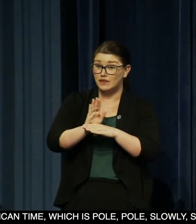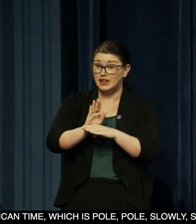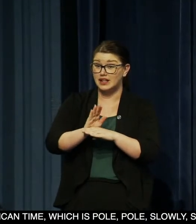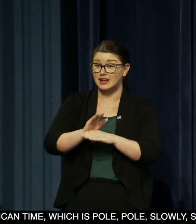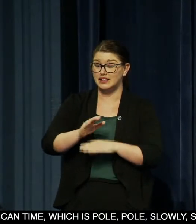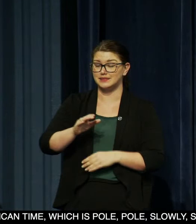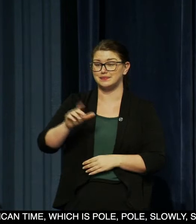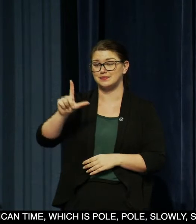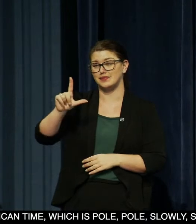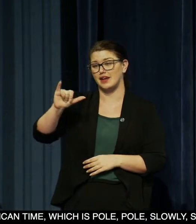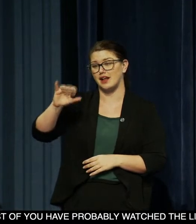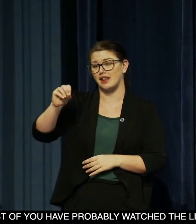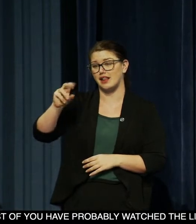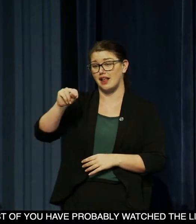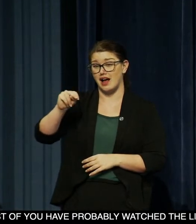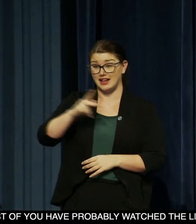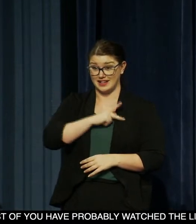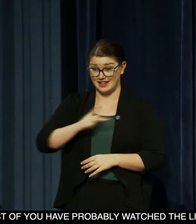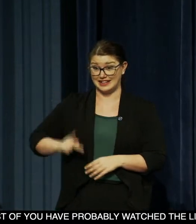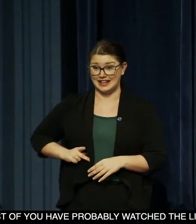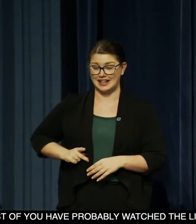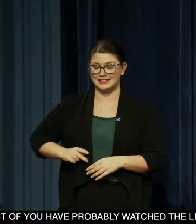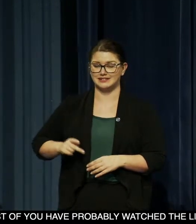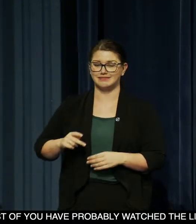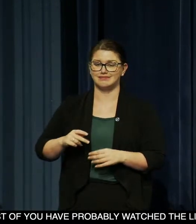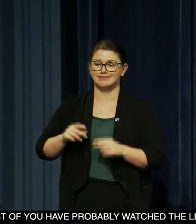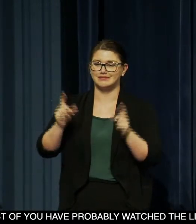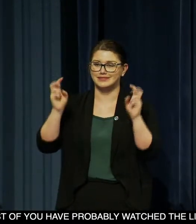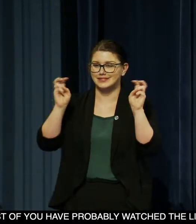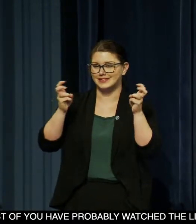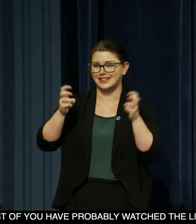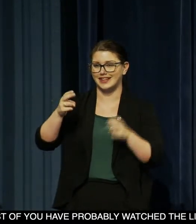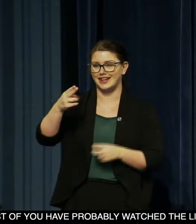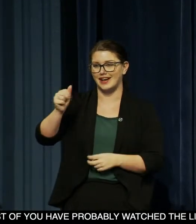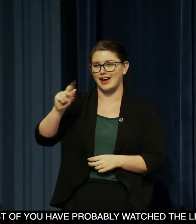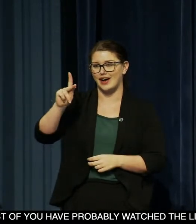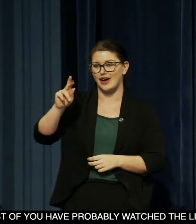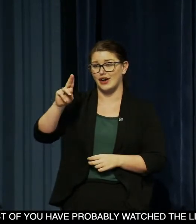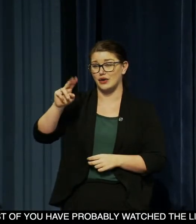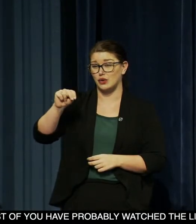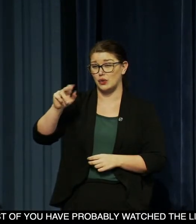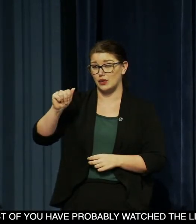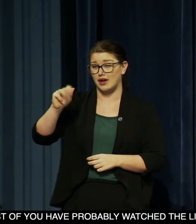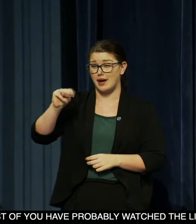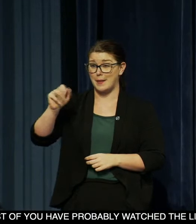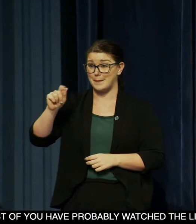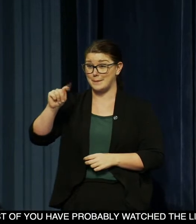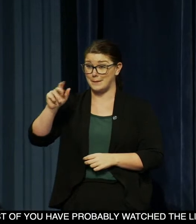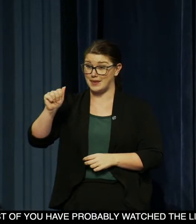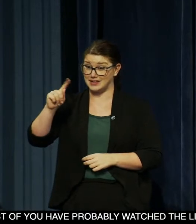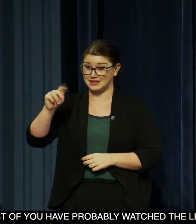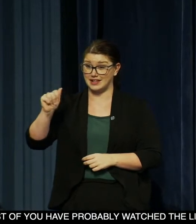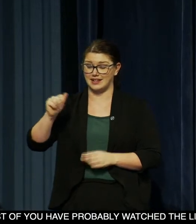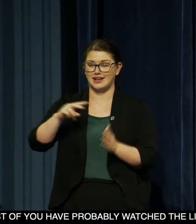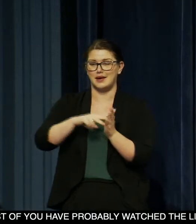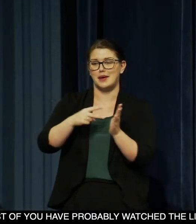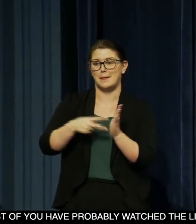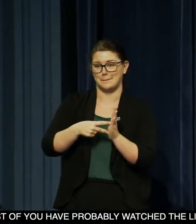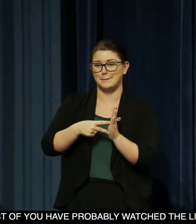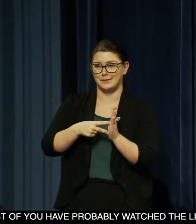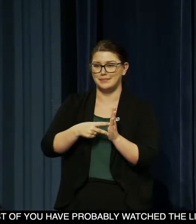Matata means no worries, it's true. That is one concept I hope to live out in Canada.